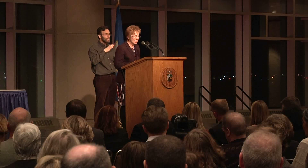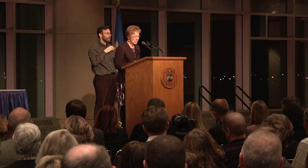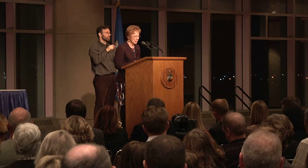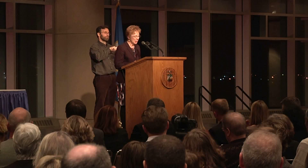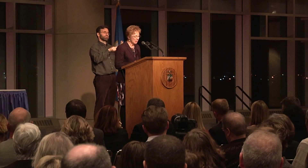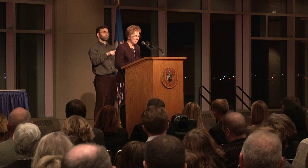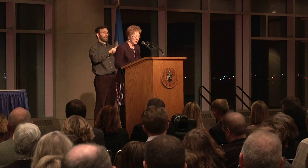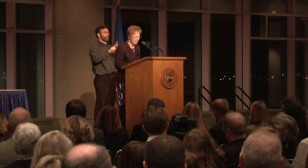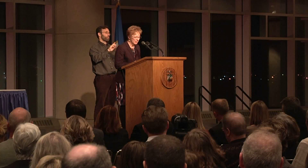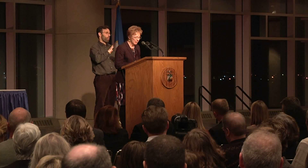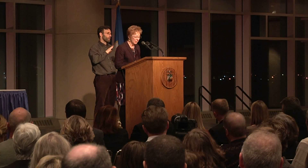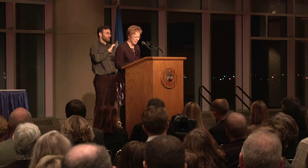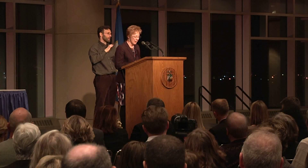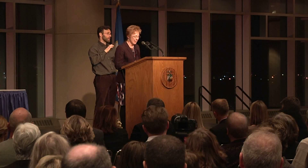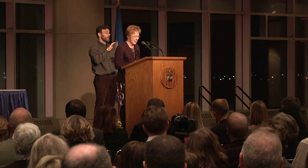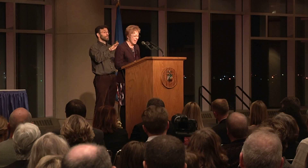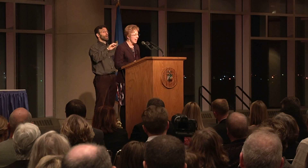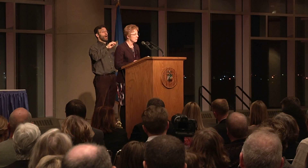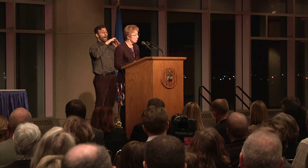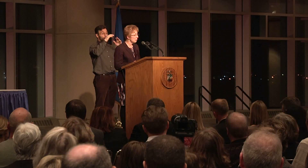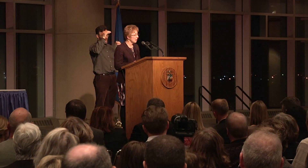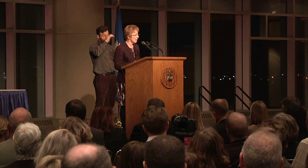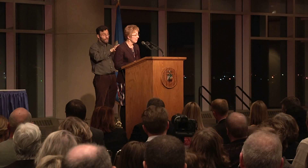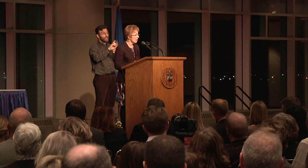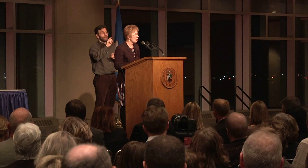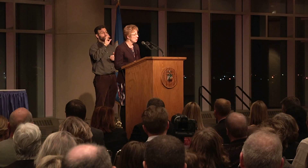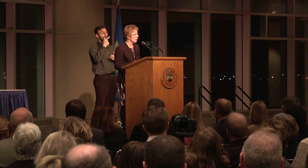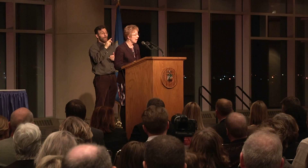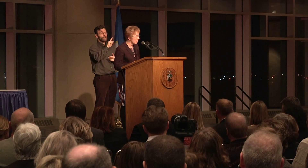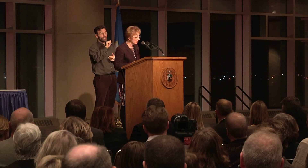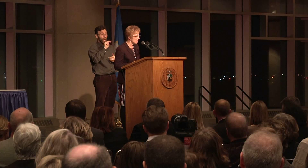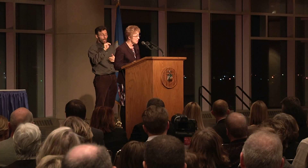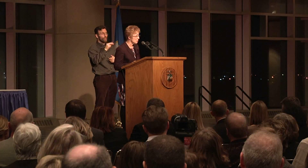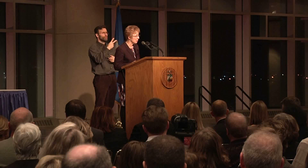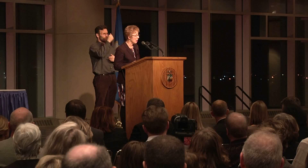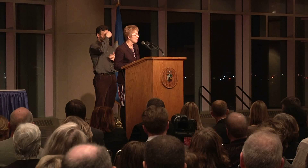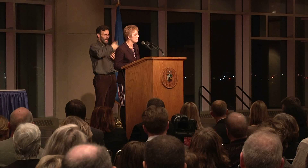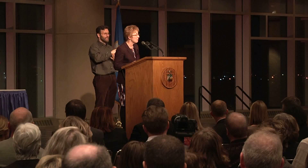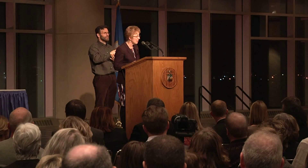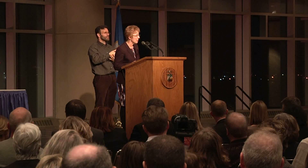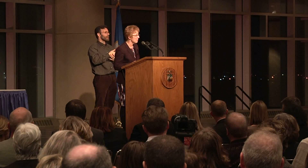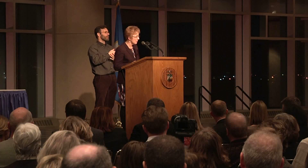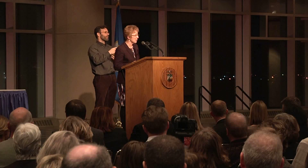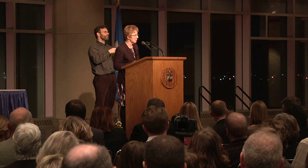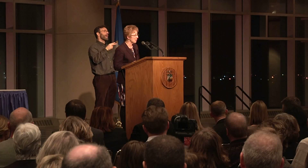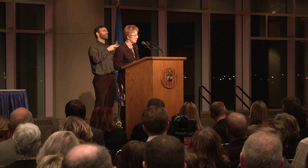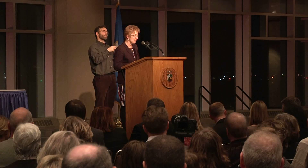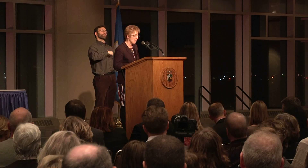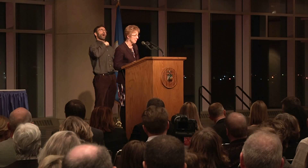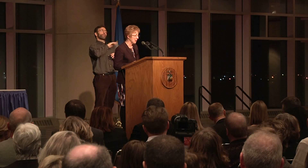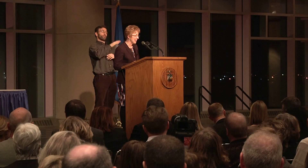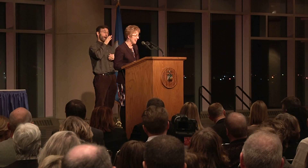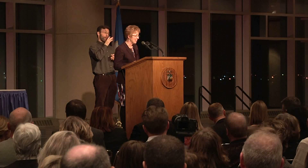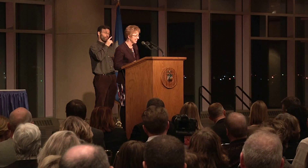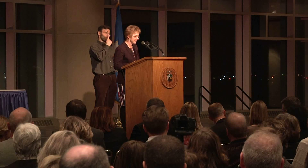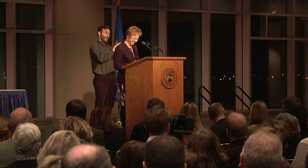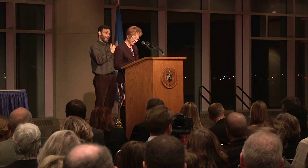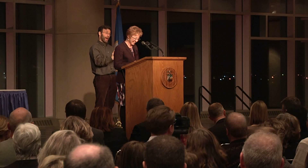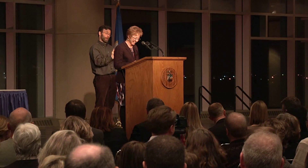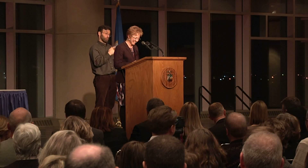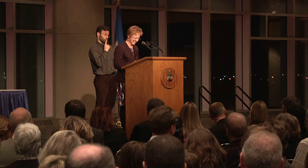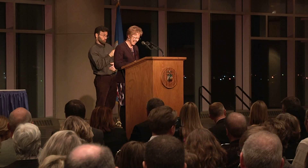committees. And she and her husband, Doug Zahn, have 2 sons who I'm very sure are very, very proud of their mom right